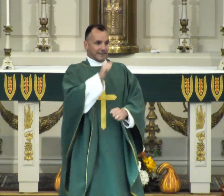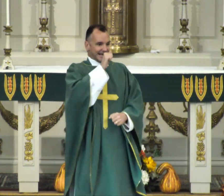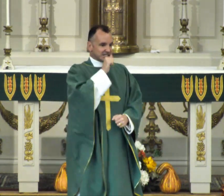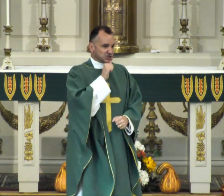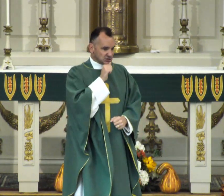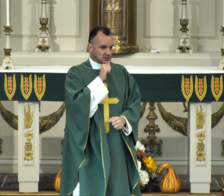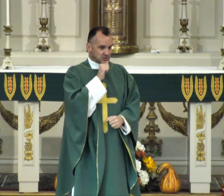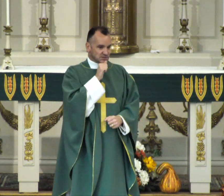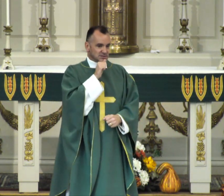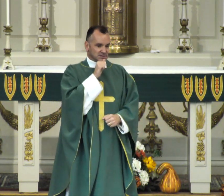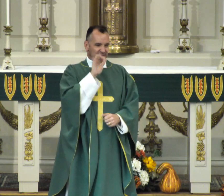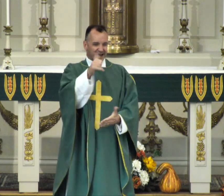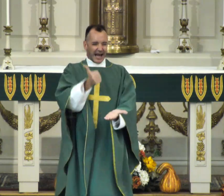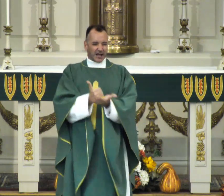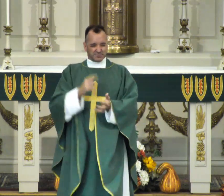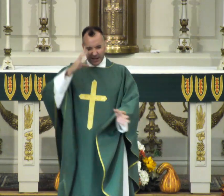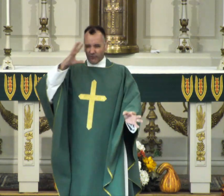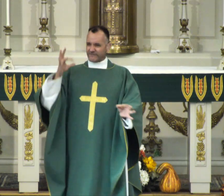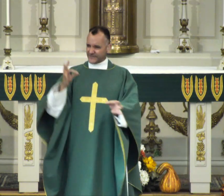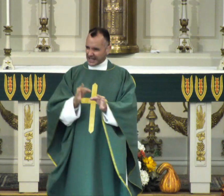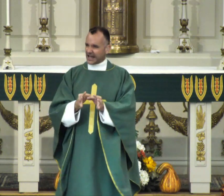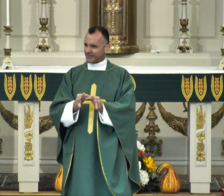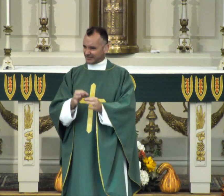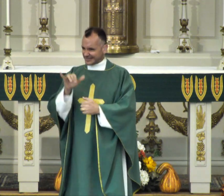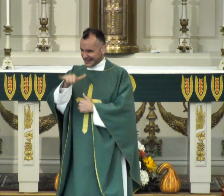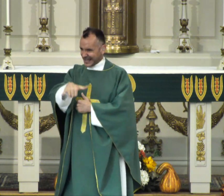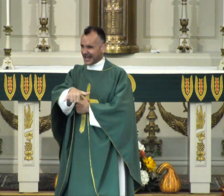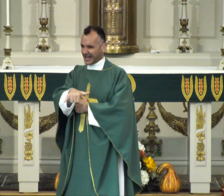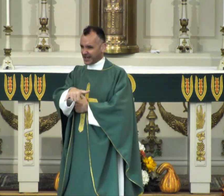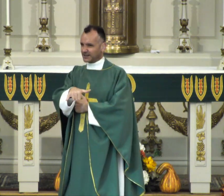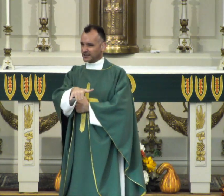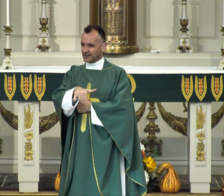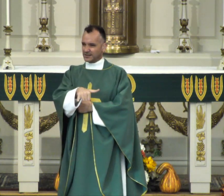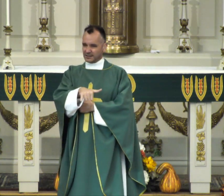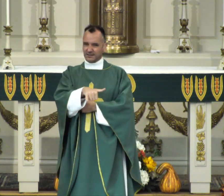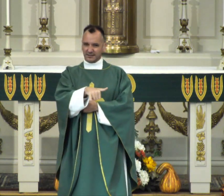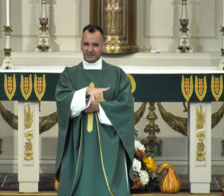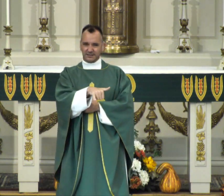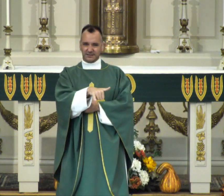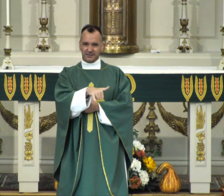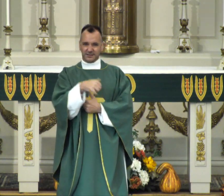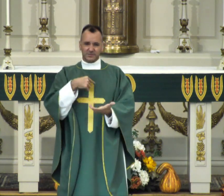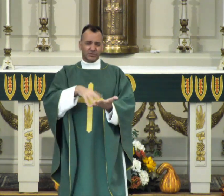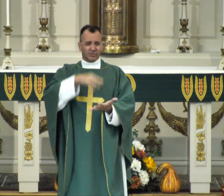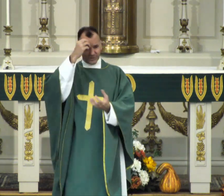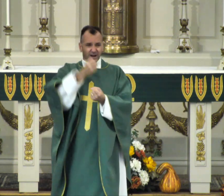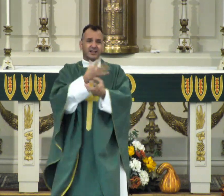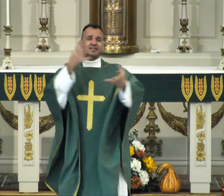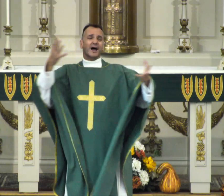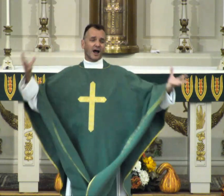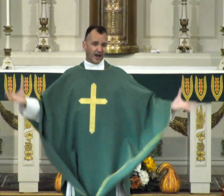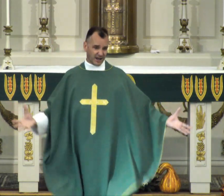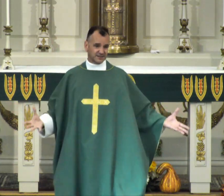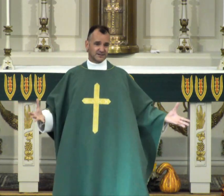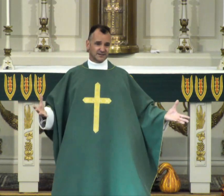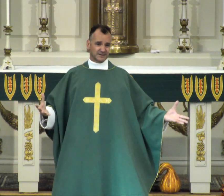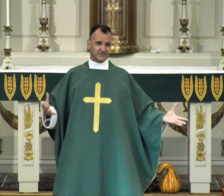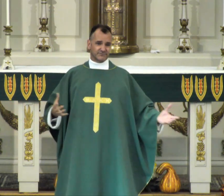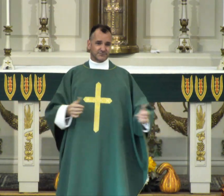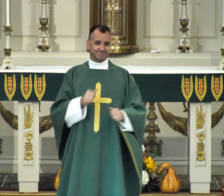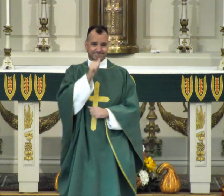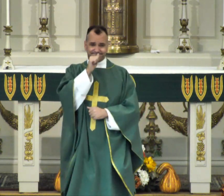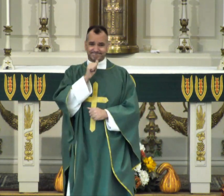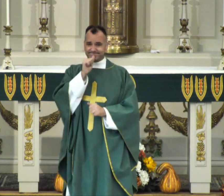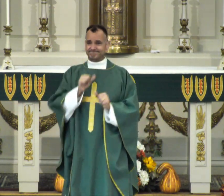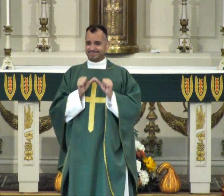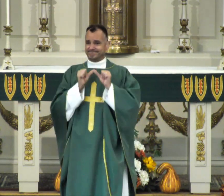This is perseverance and patience to that type of exercise. And it is similar to our faith. Our faith isn't always going to be easy. Just like that plank wasn't easy, you're